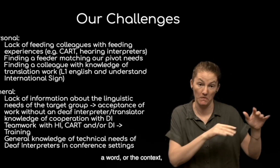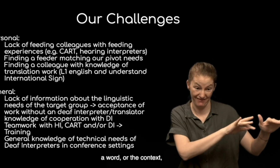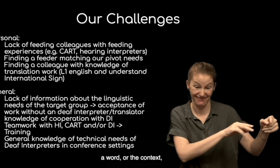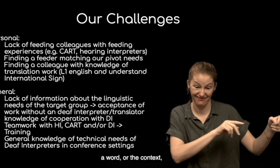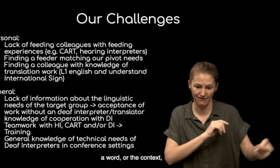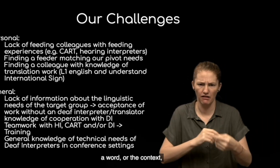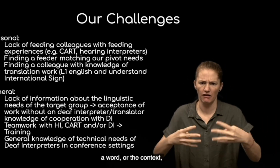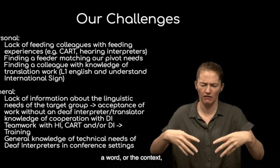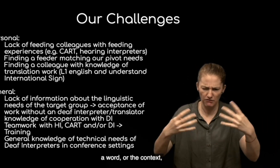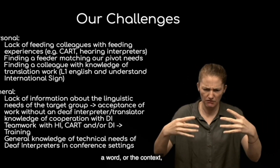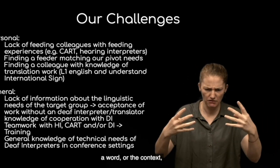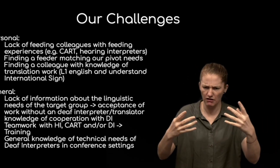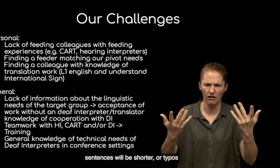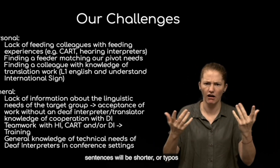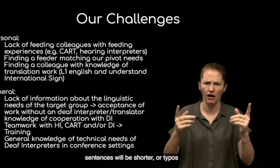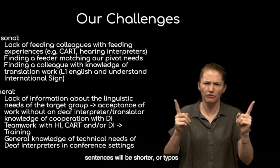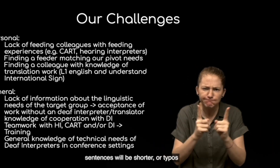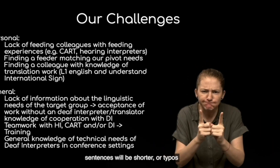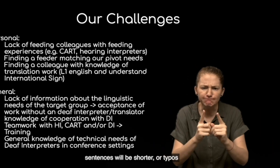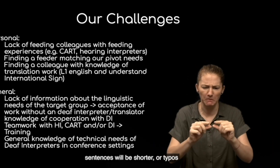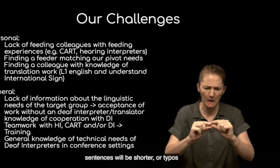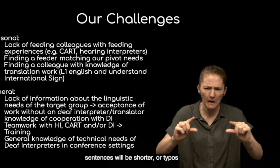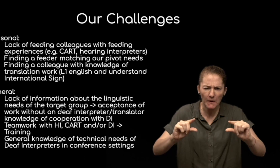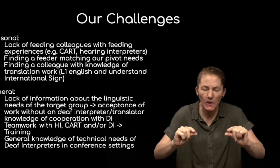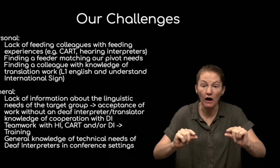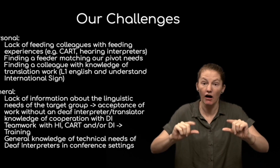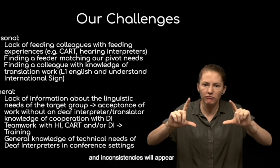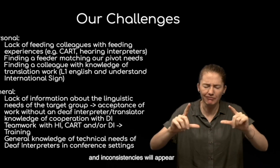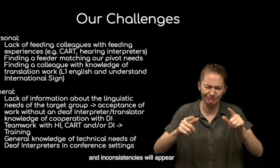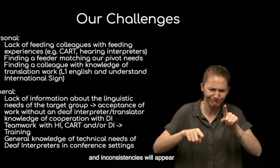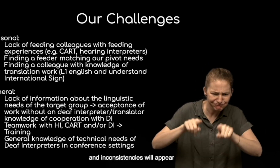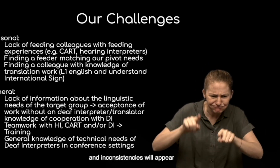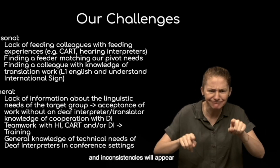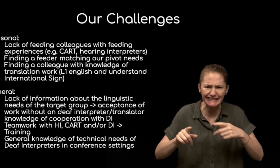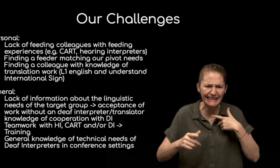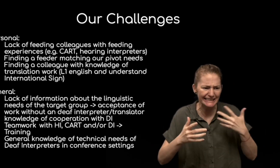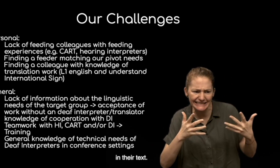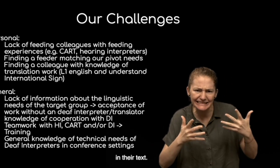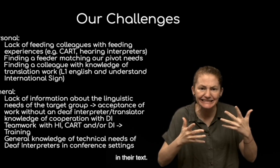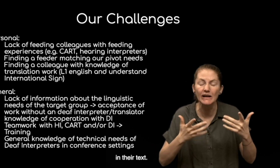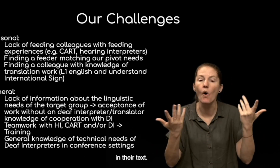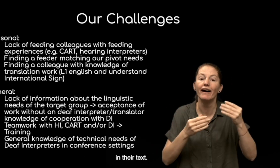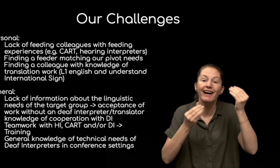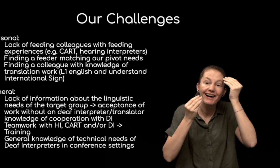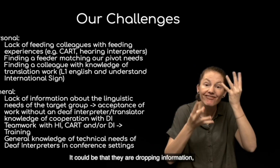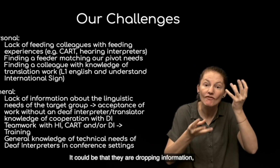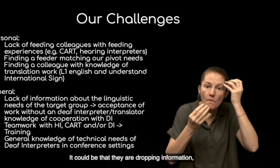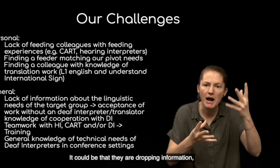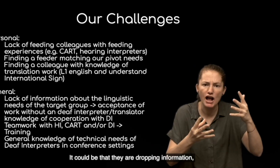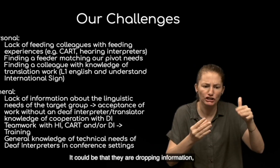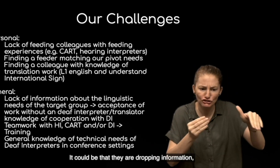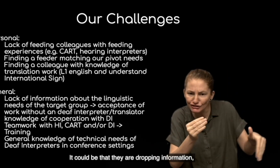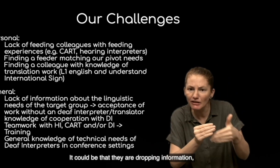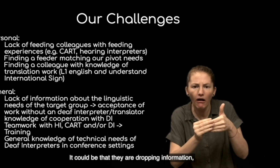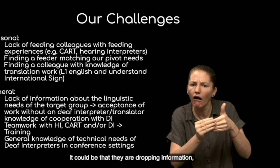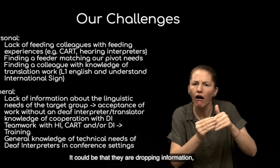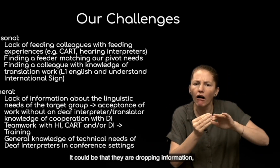sentences will be shorter, or typos and inconsistencies will appear in their text. It could be they're dropping information, meaning I